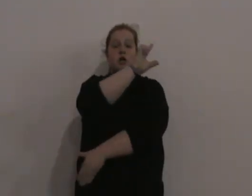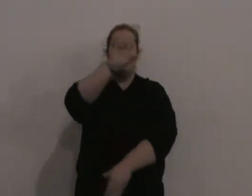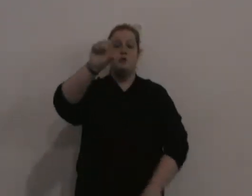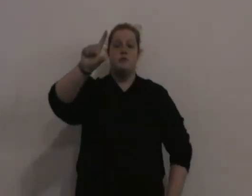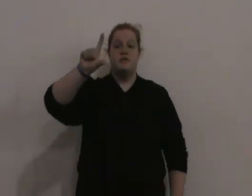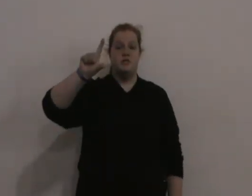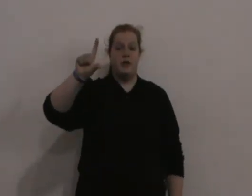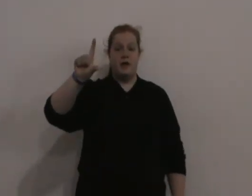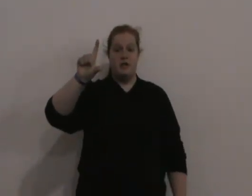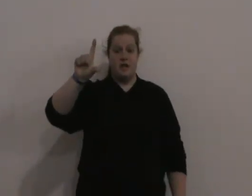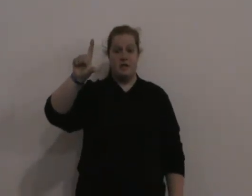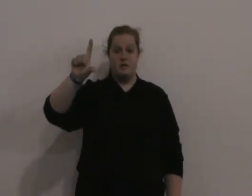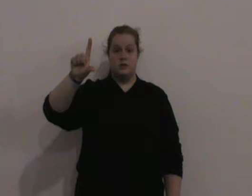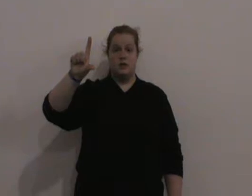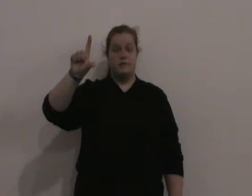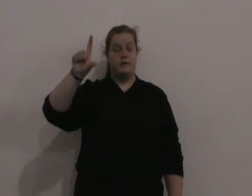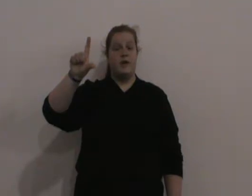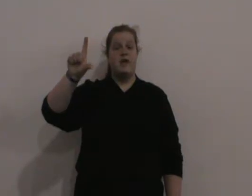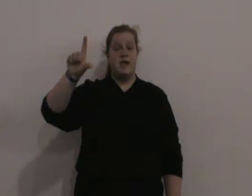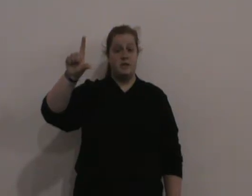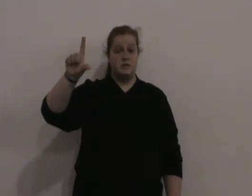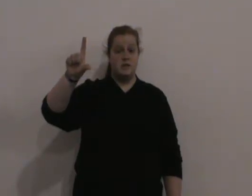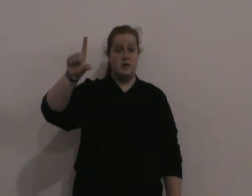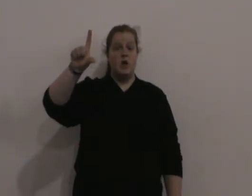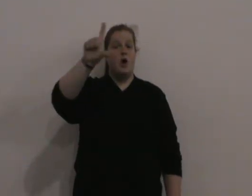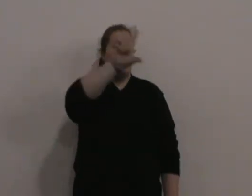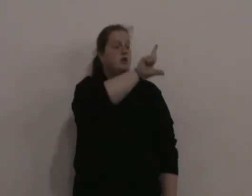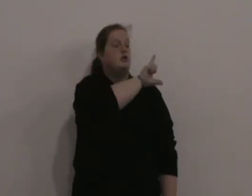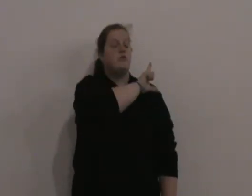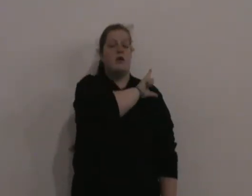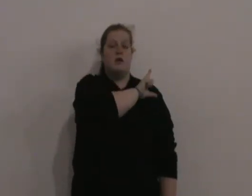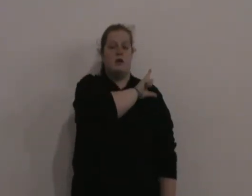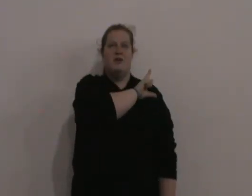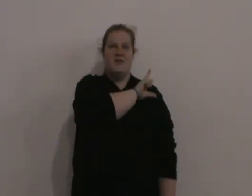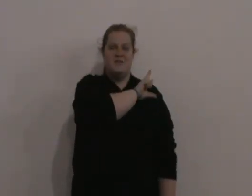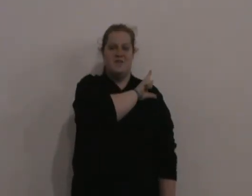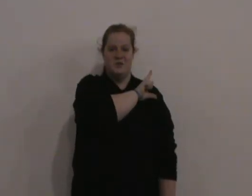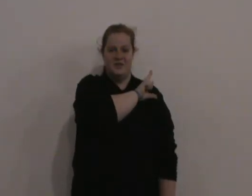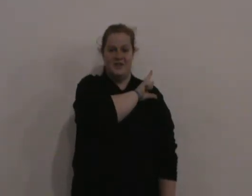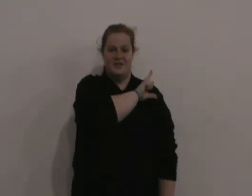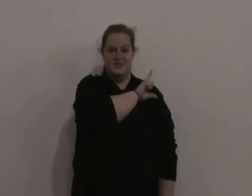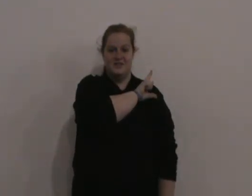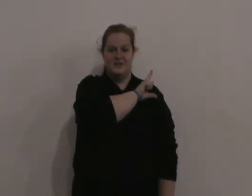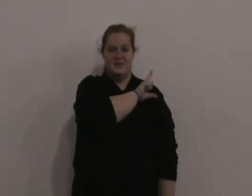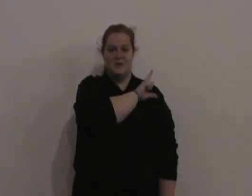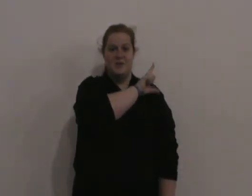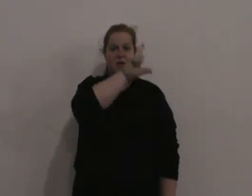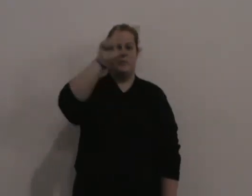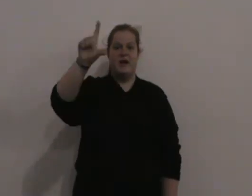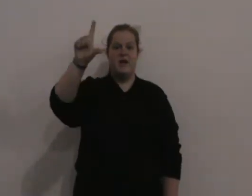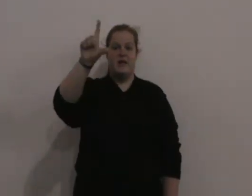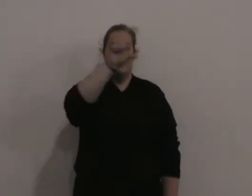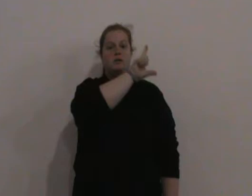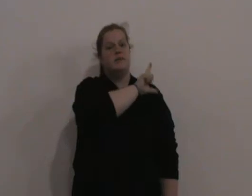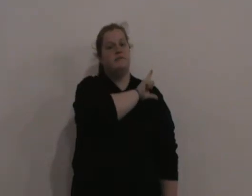going to place your L hand of your right hand on your your left shoulder here. Right L hand, left